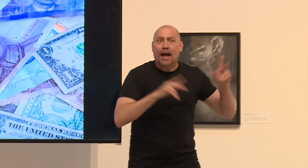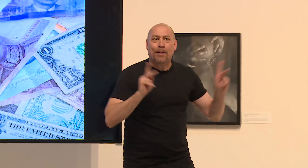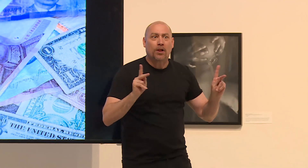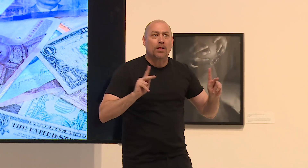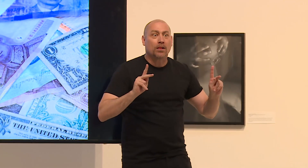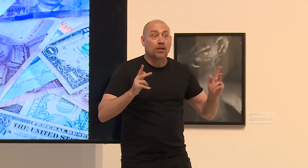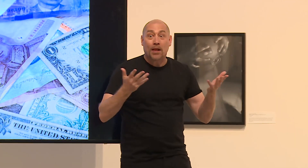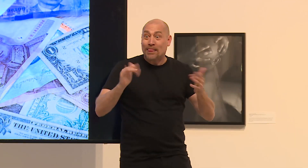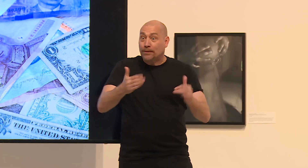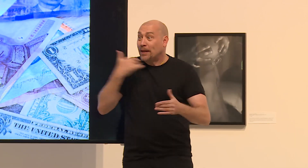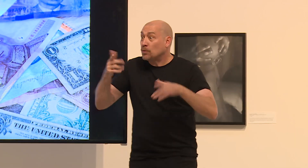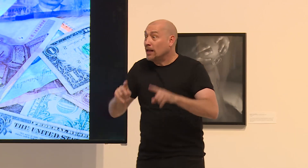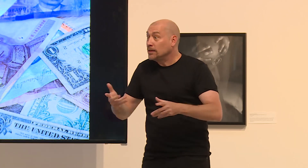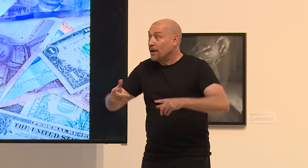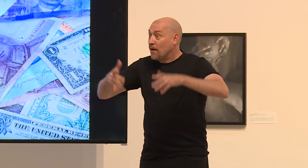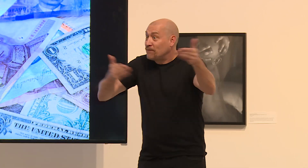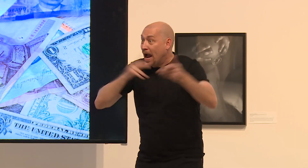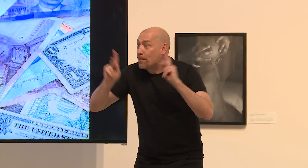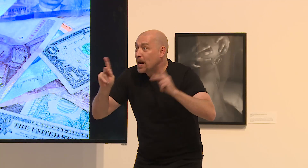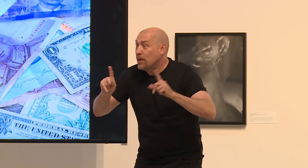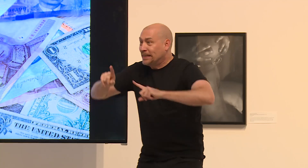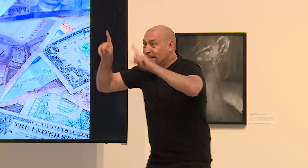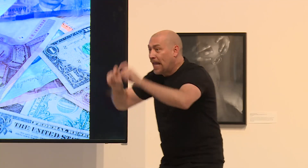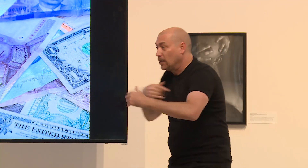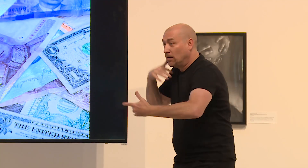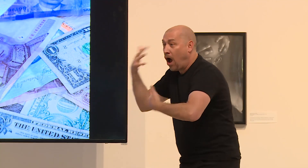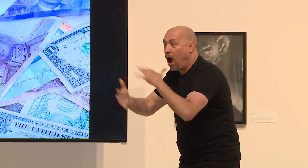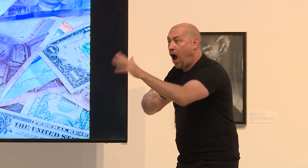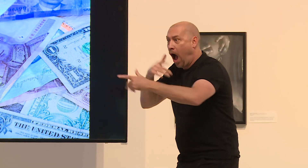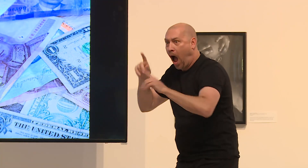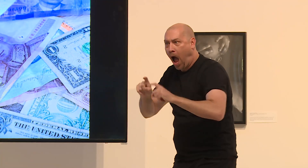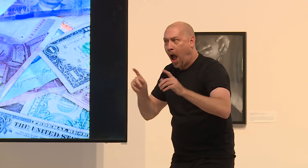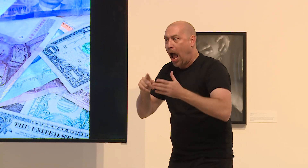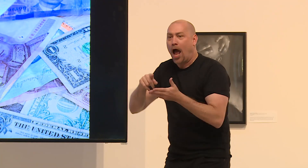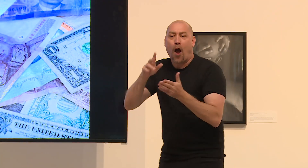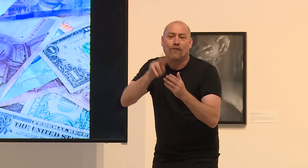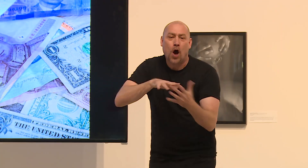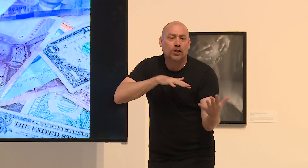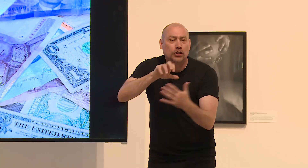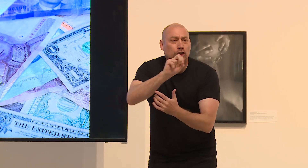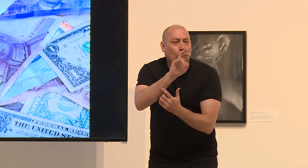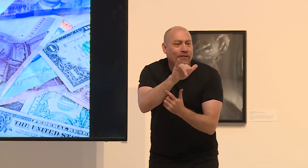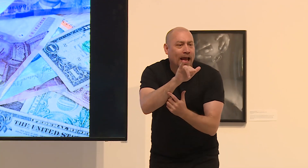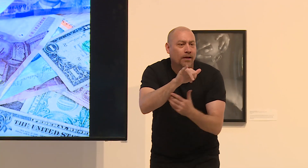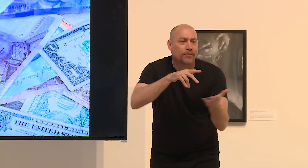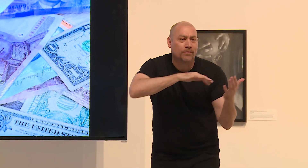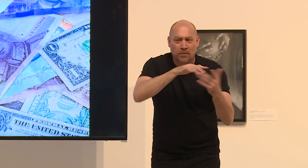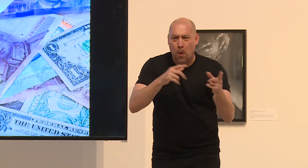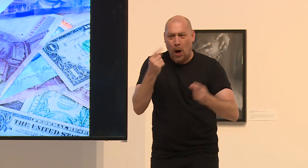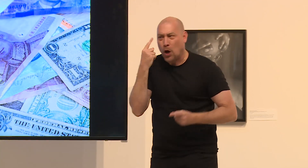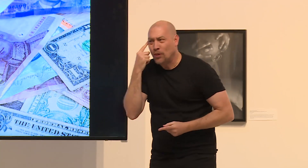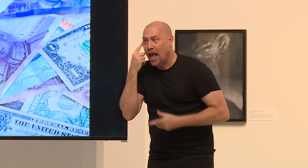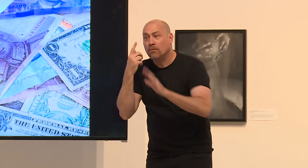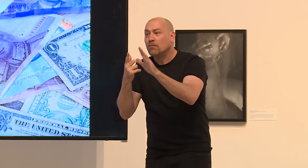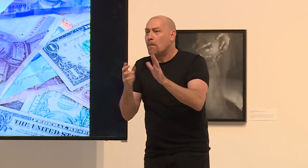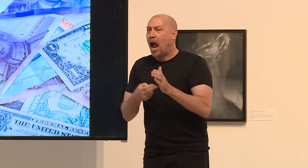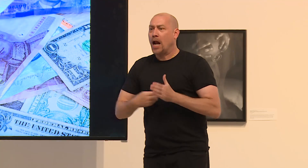idea. Maybe we'll just invite people over to start testing this and see how it goes. But to be